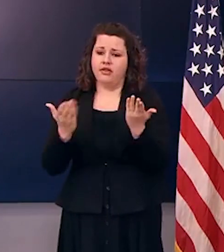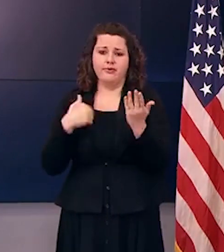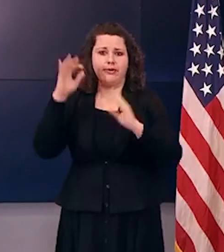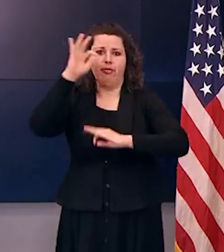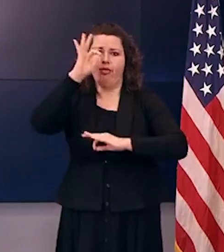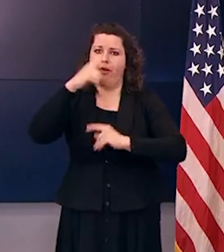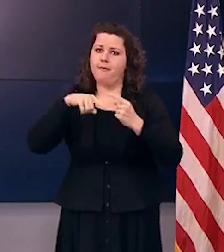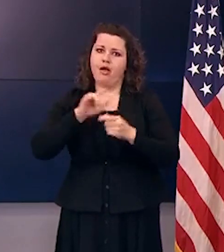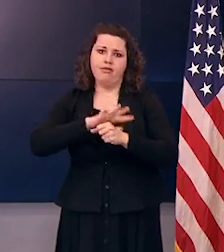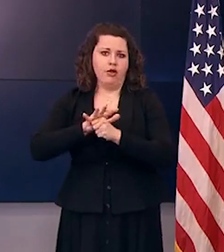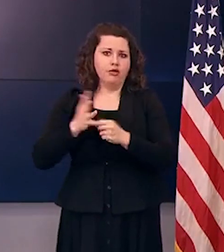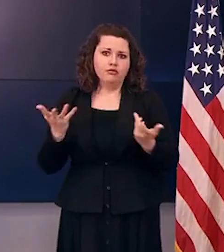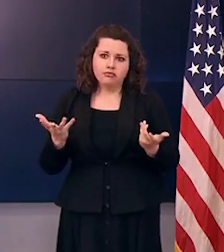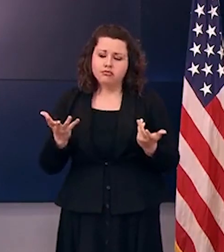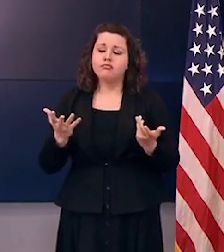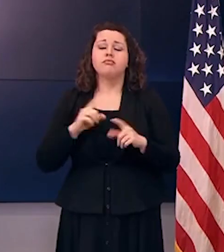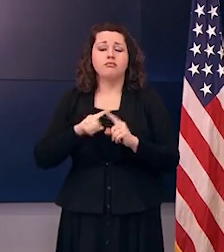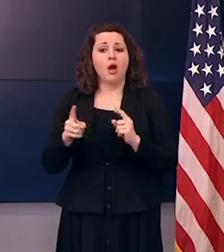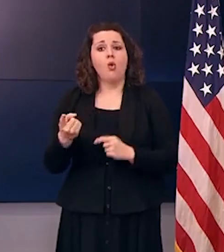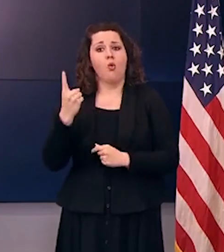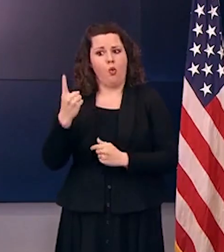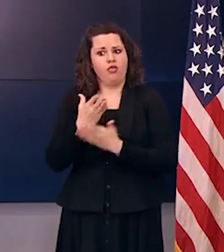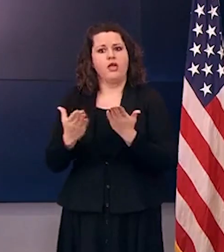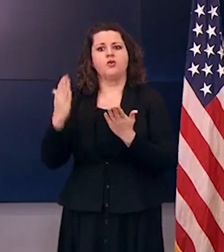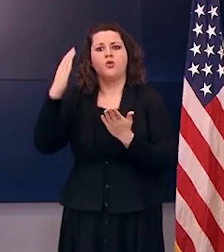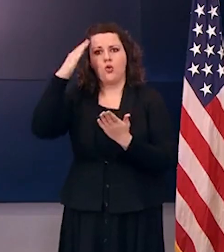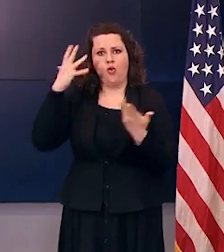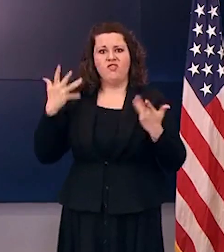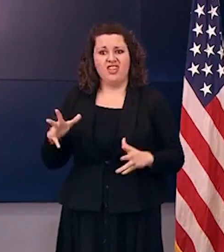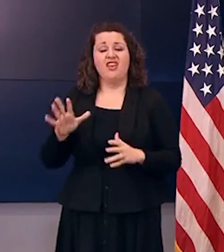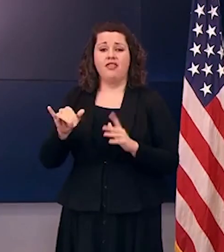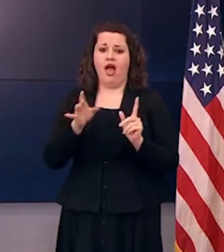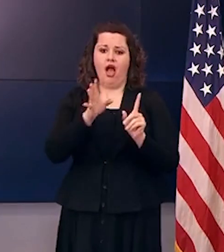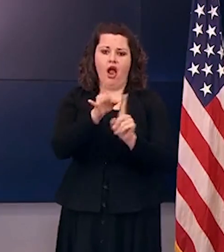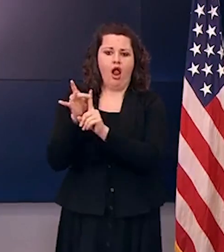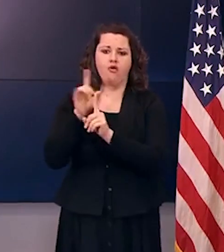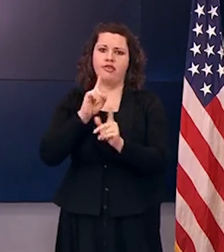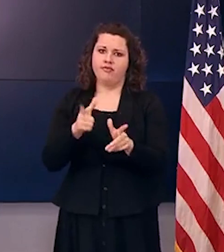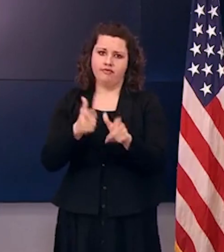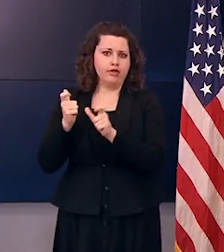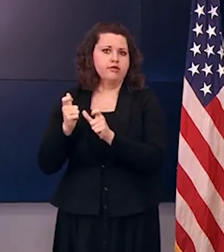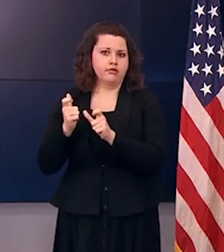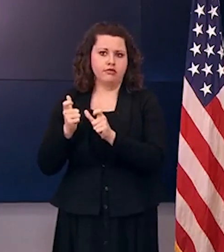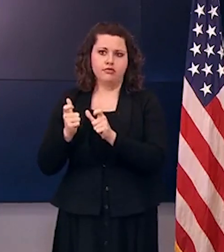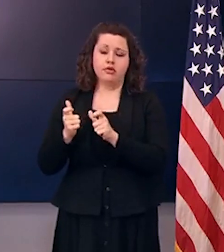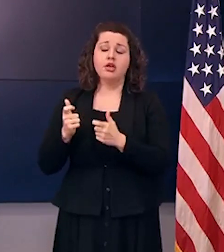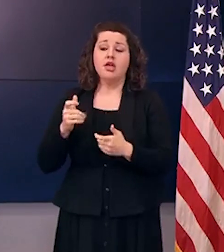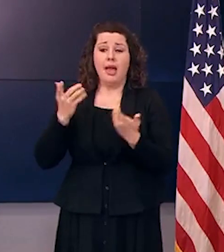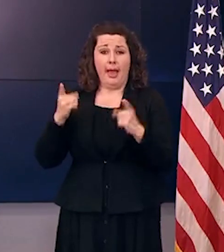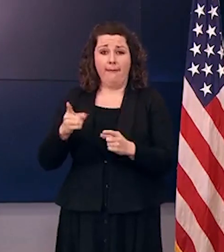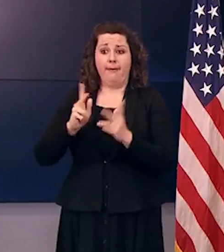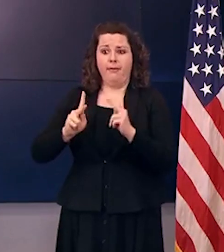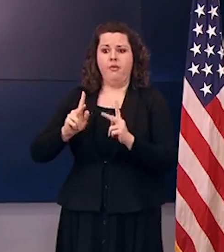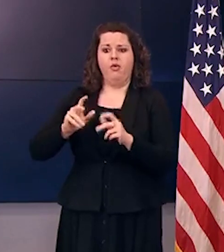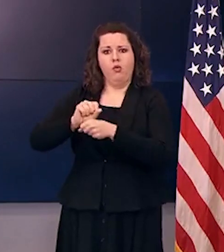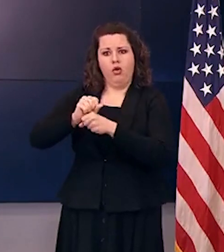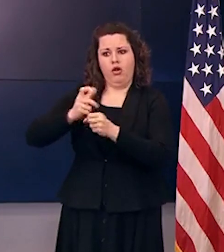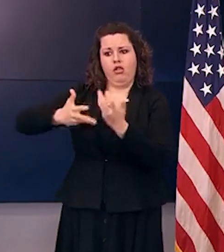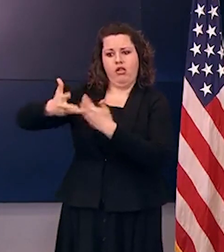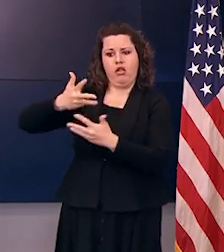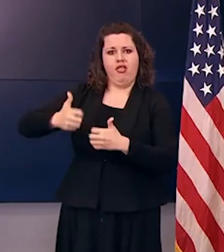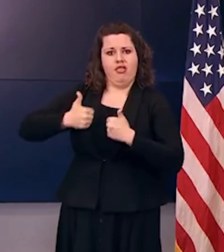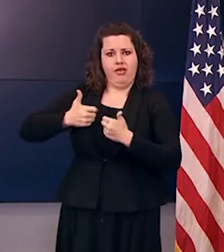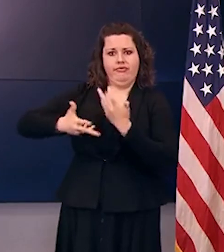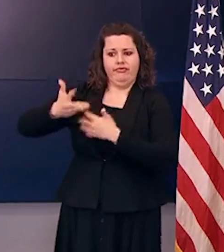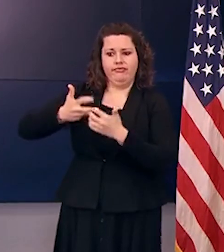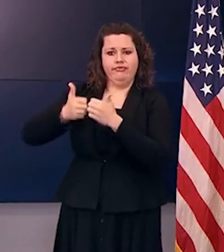this virus, but one thing we do know is that it spreads quickly and efficiently in settings where people work and live in